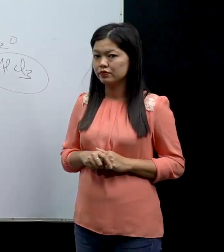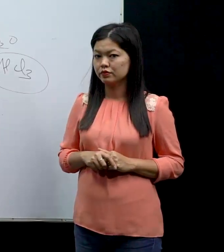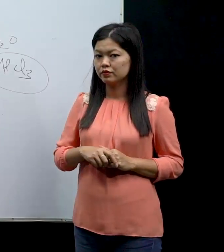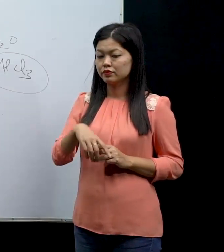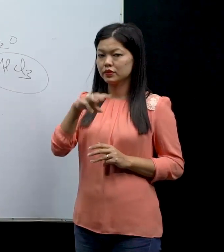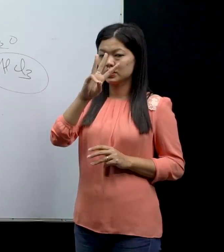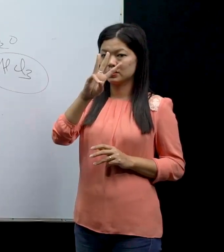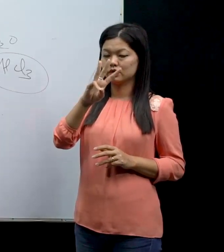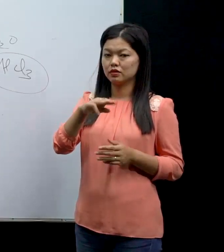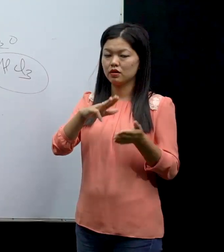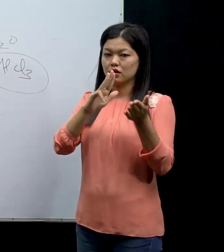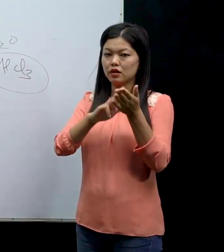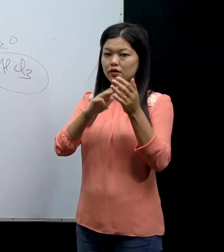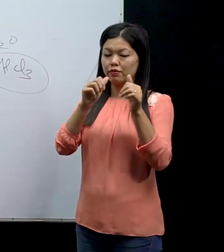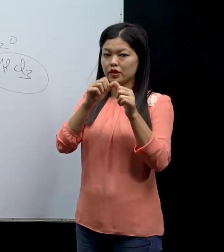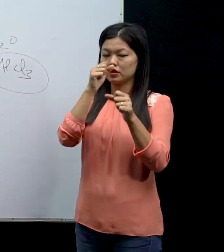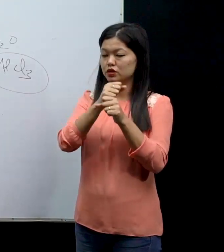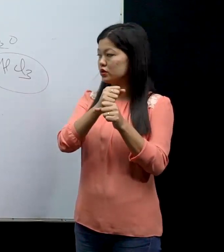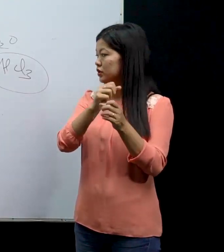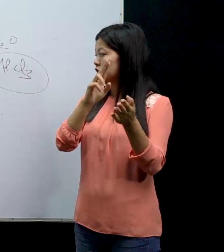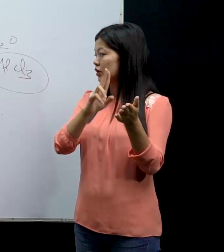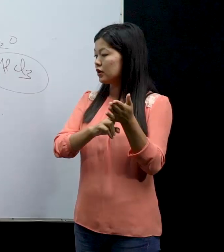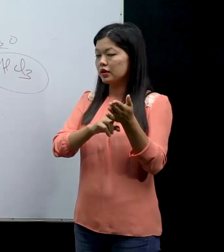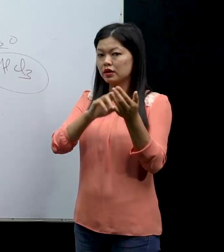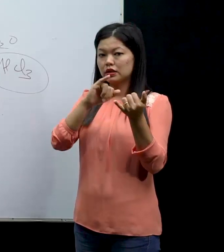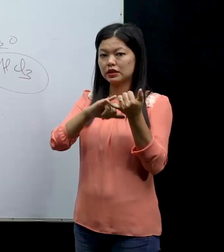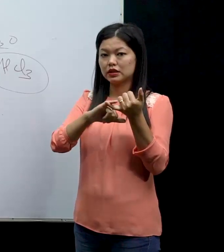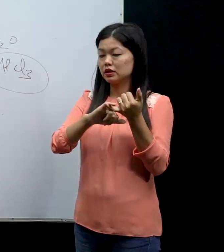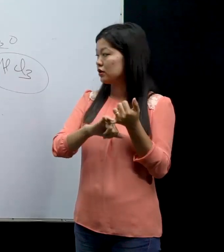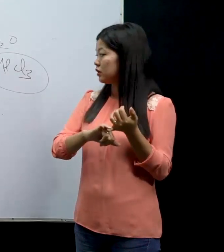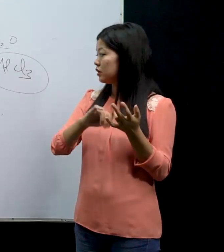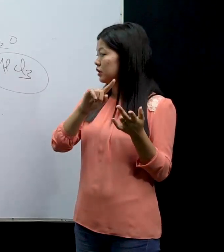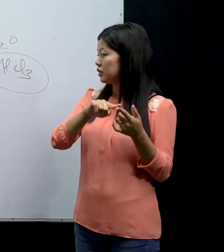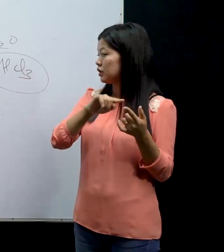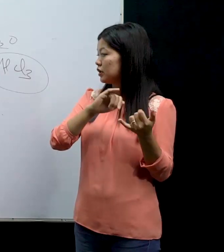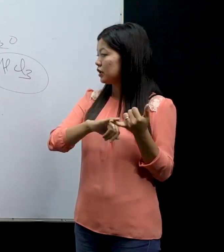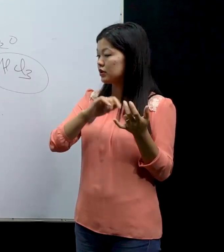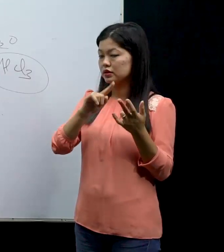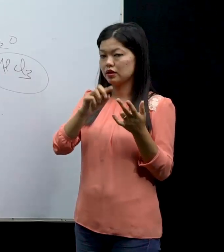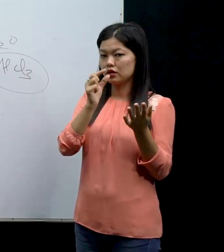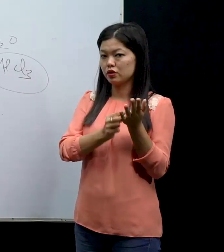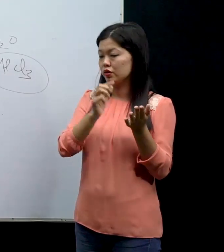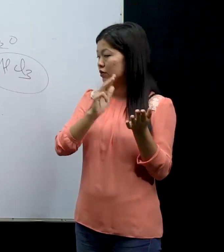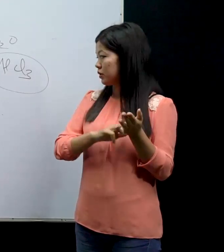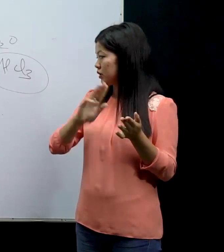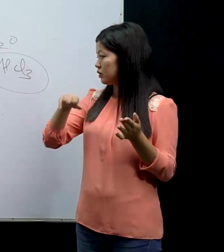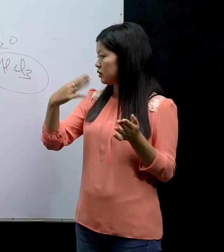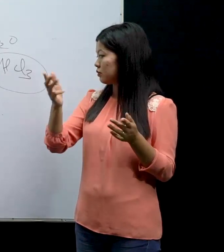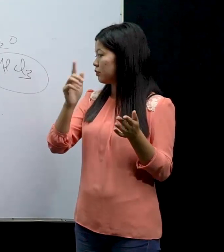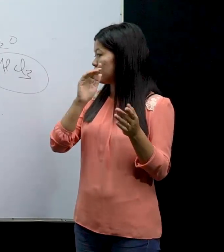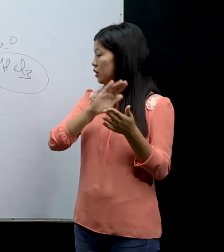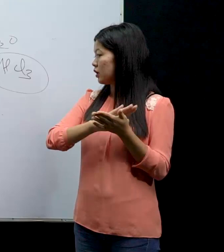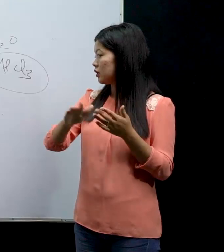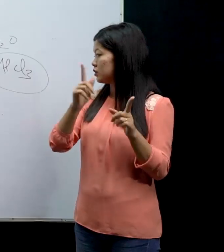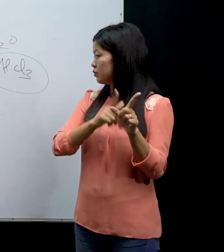Okay, so students, now we have magnesium hydroxide. From the word itself, we are very we know that magnesium